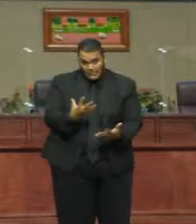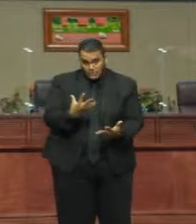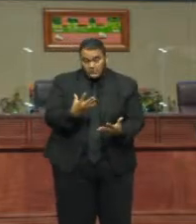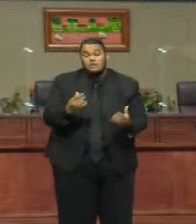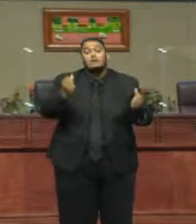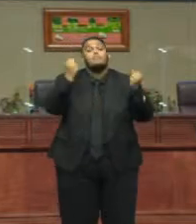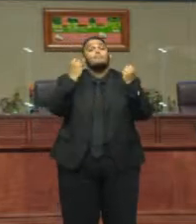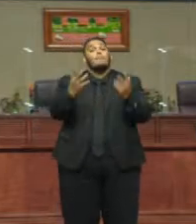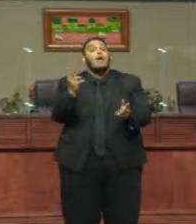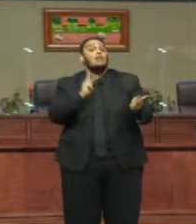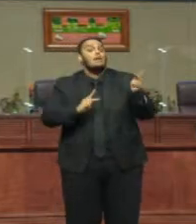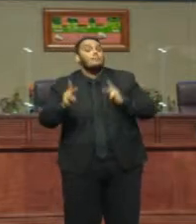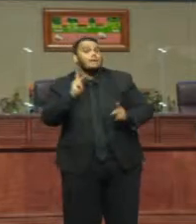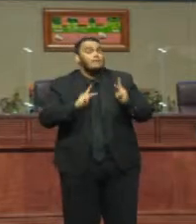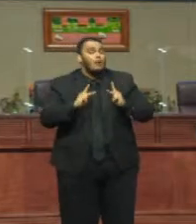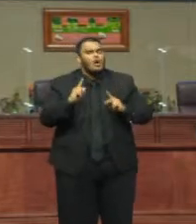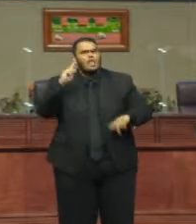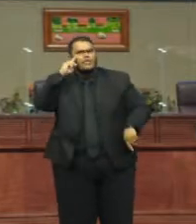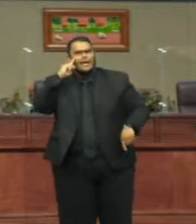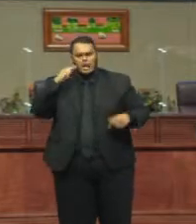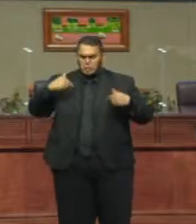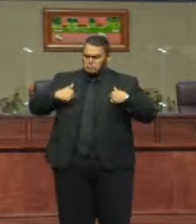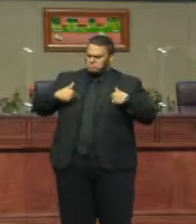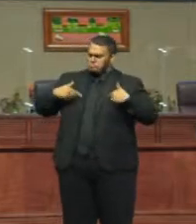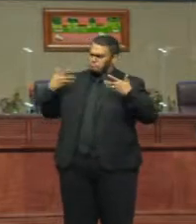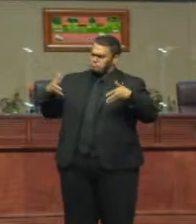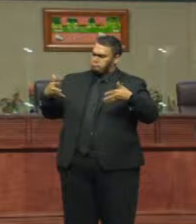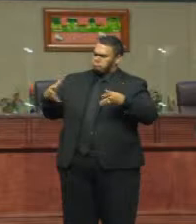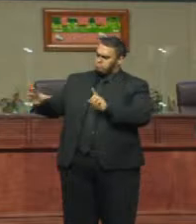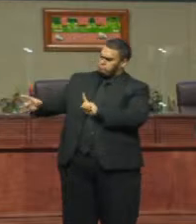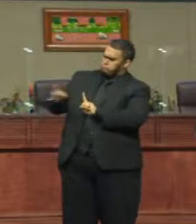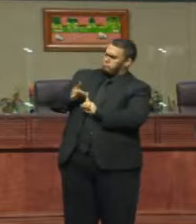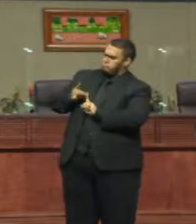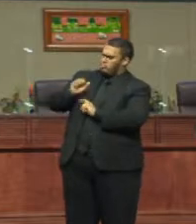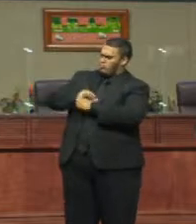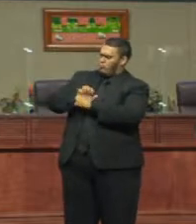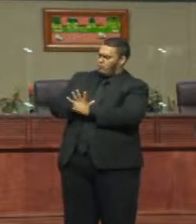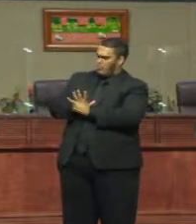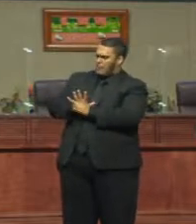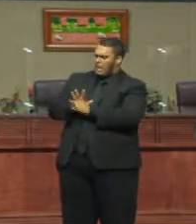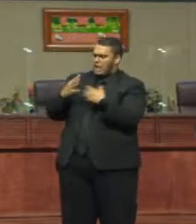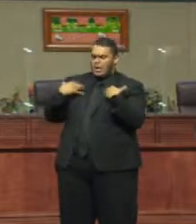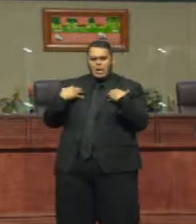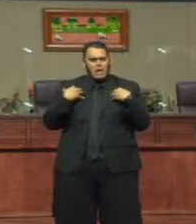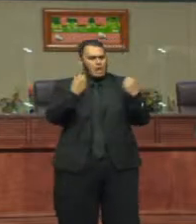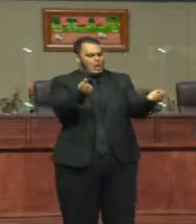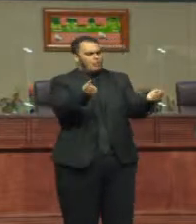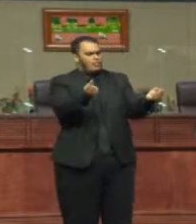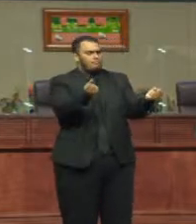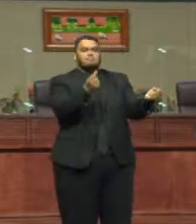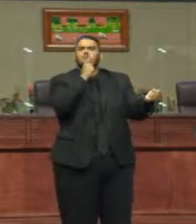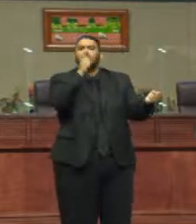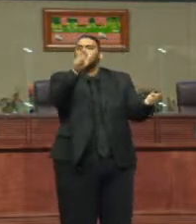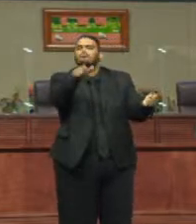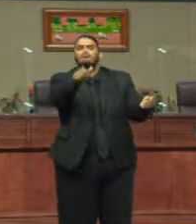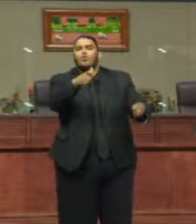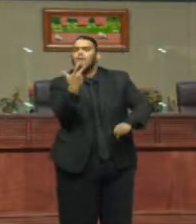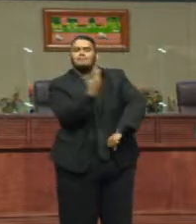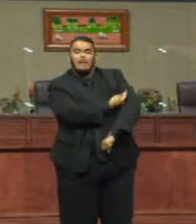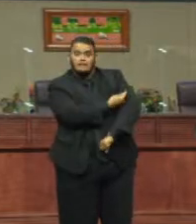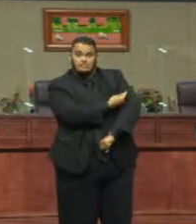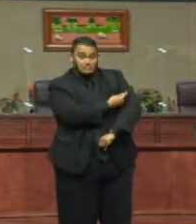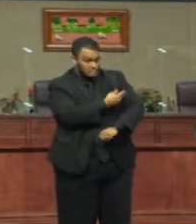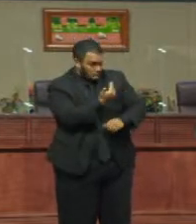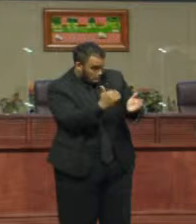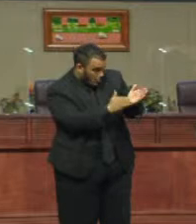already had COVID-19, they don't need the vaccine. That's not true, right, Dr. Pino? That's not